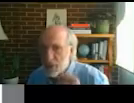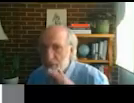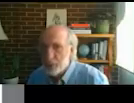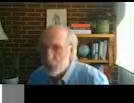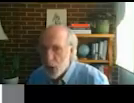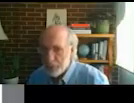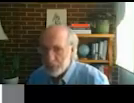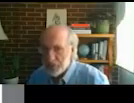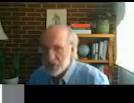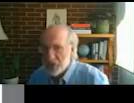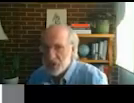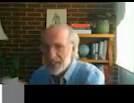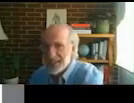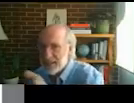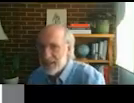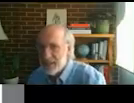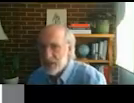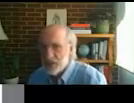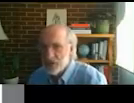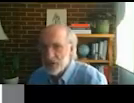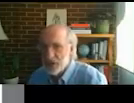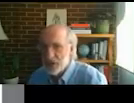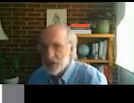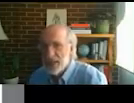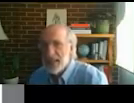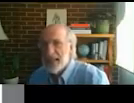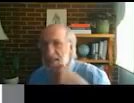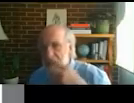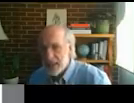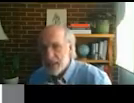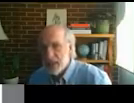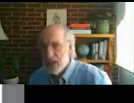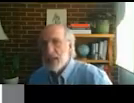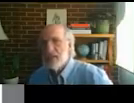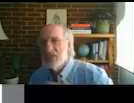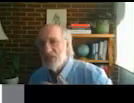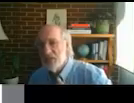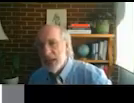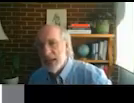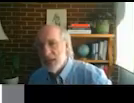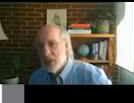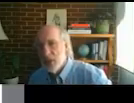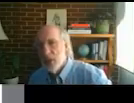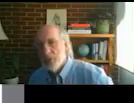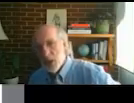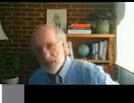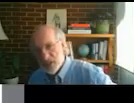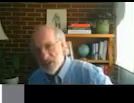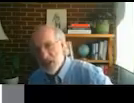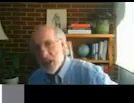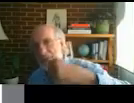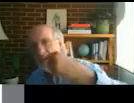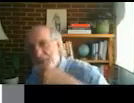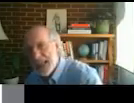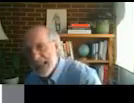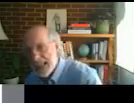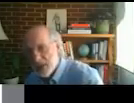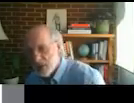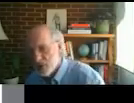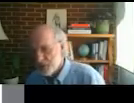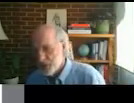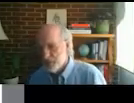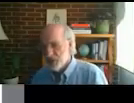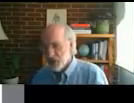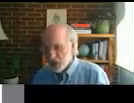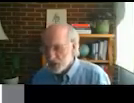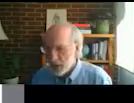application of prompts to get the skill to occur, and then a systematic process of fading